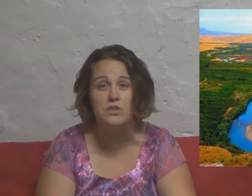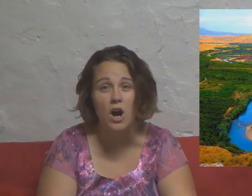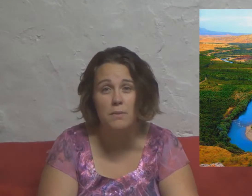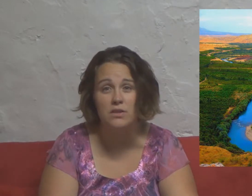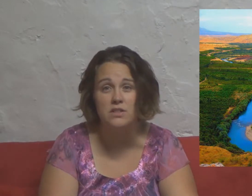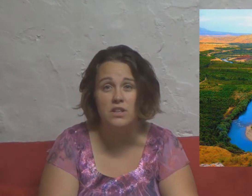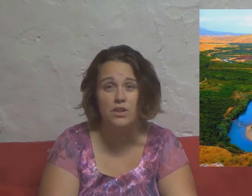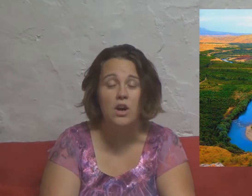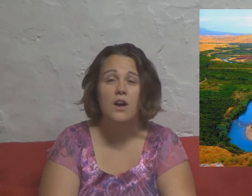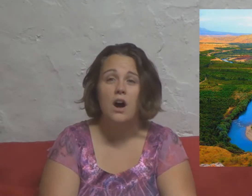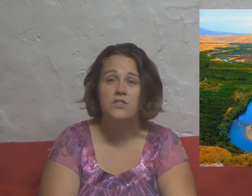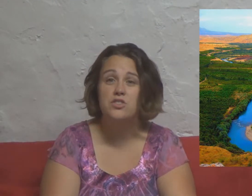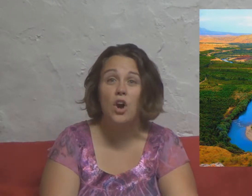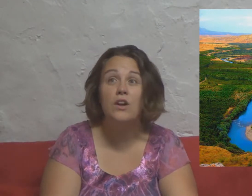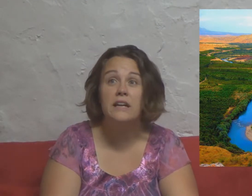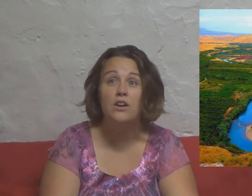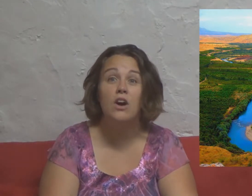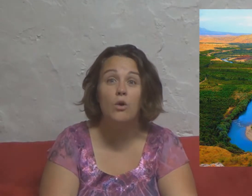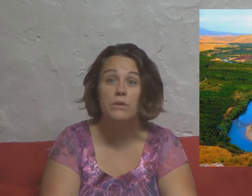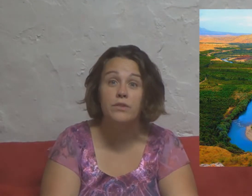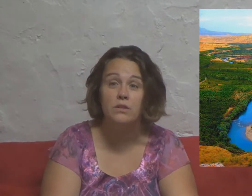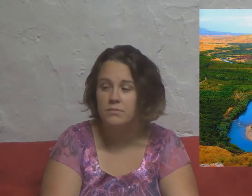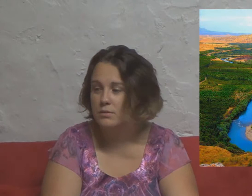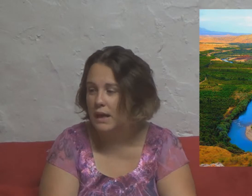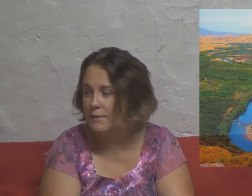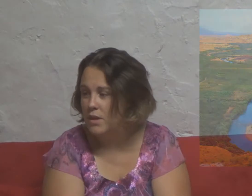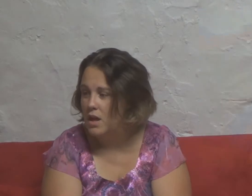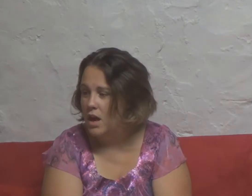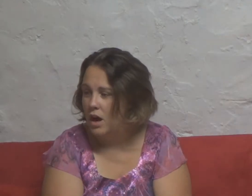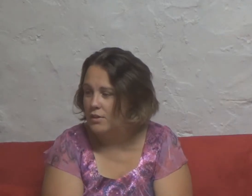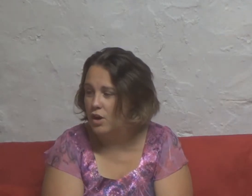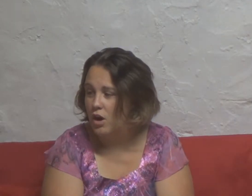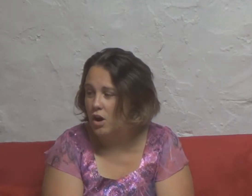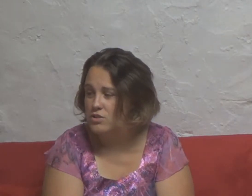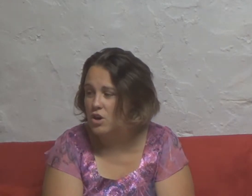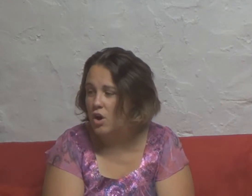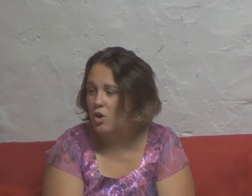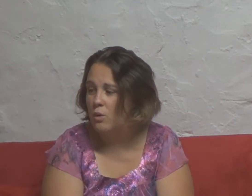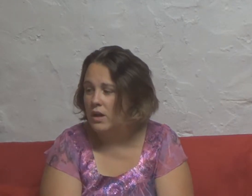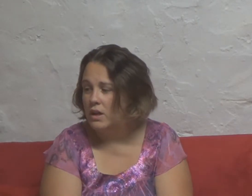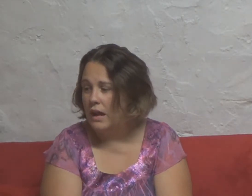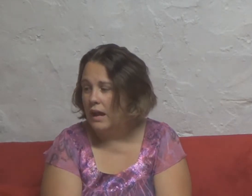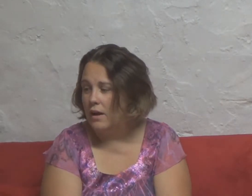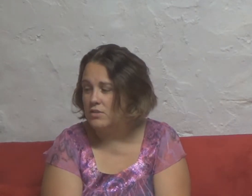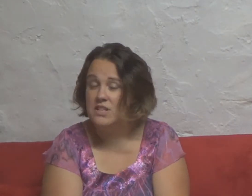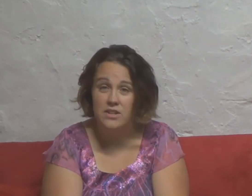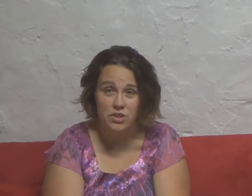talk about this year start near a river. Okay, there are also